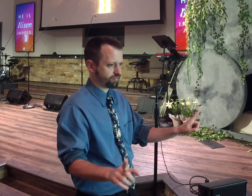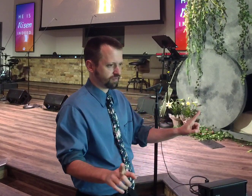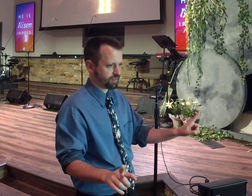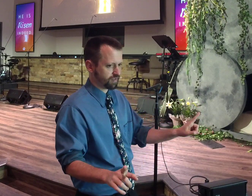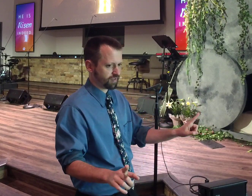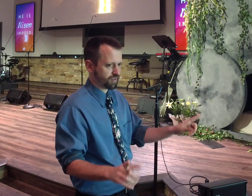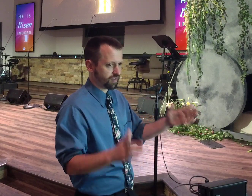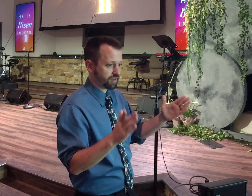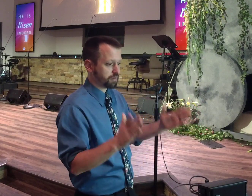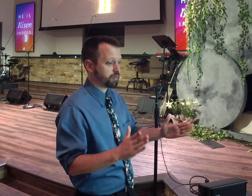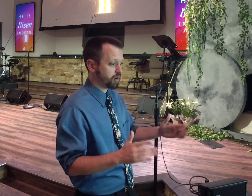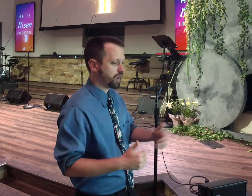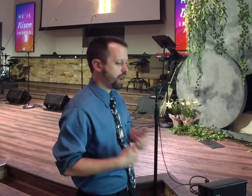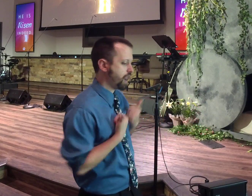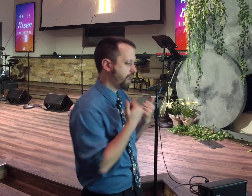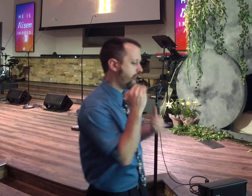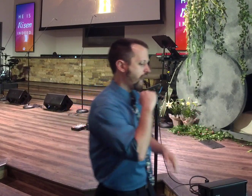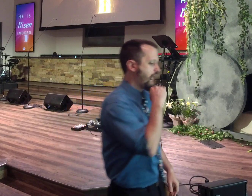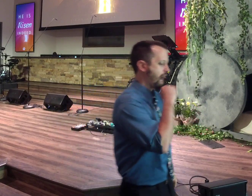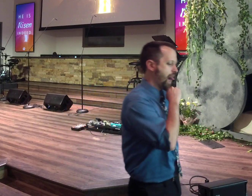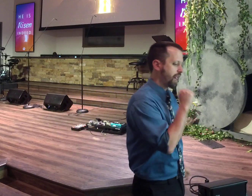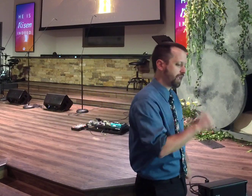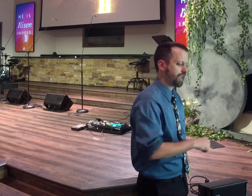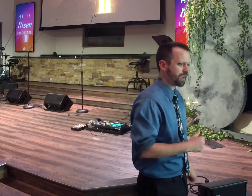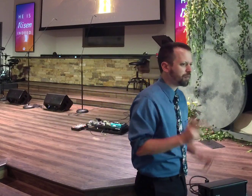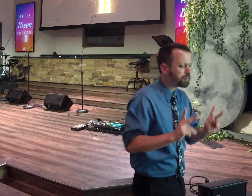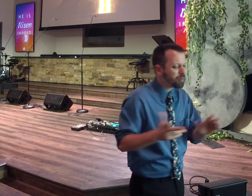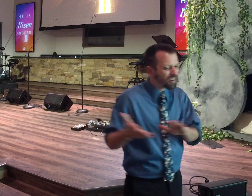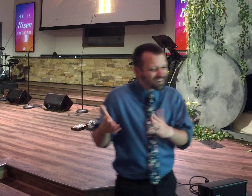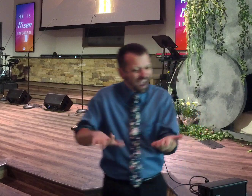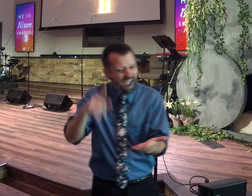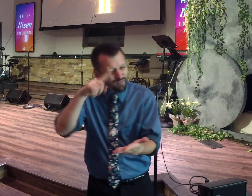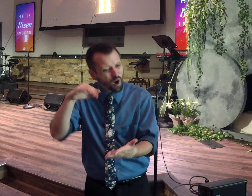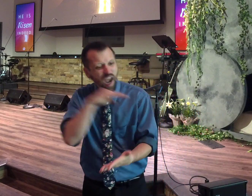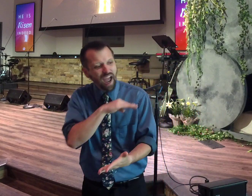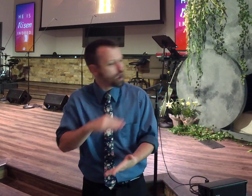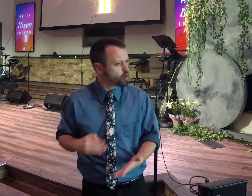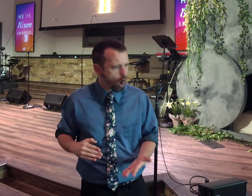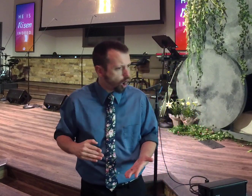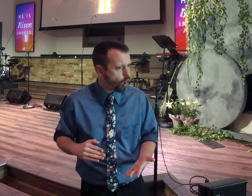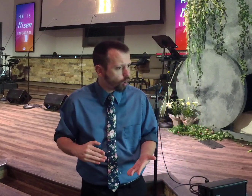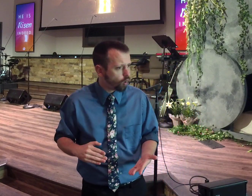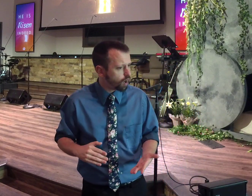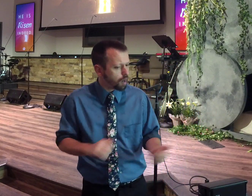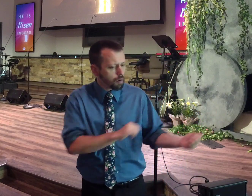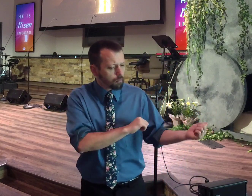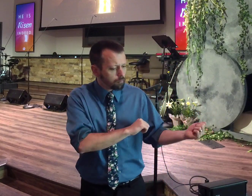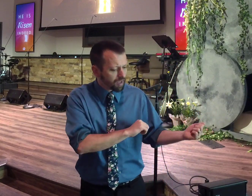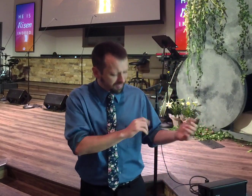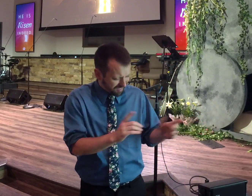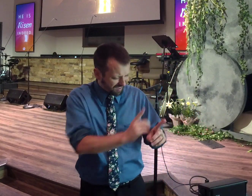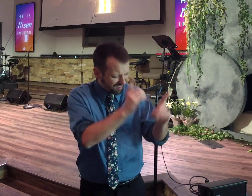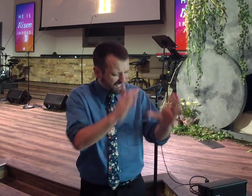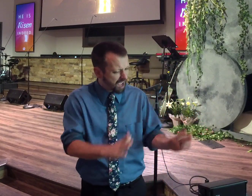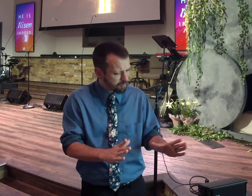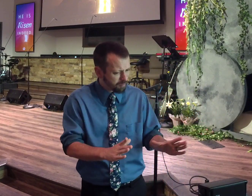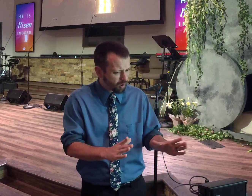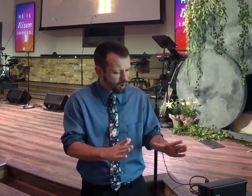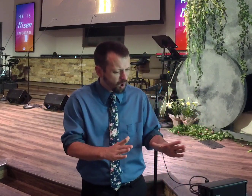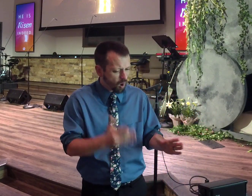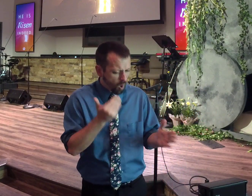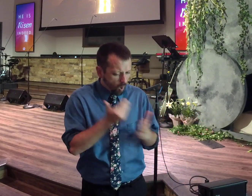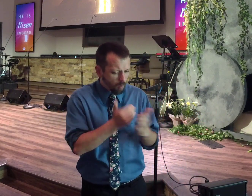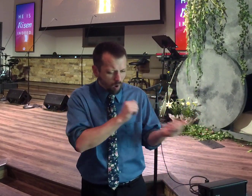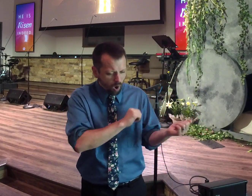man might live a lie, but few will die for a lie. And these disciples, they testified, they said, he is alive,